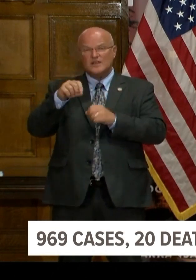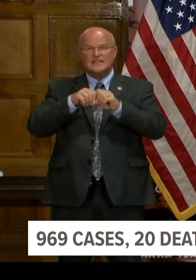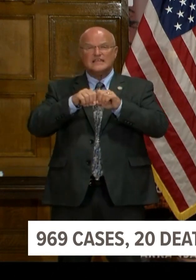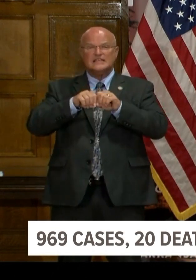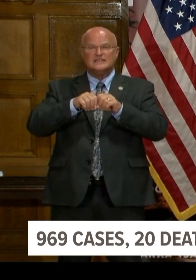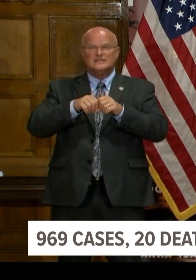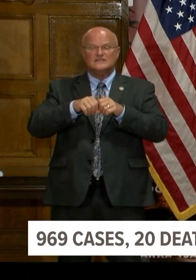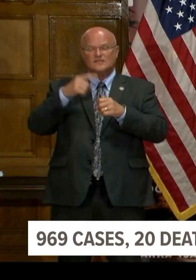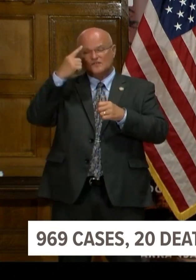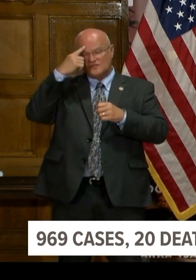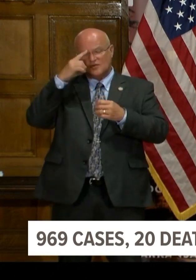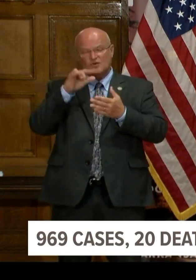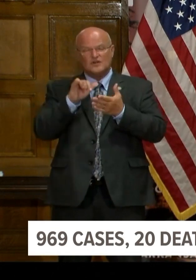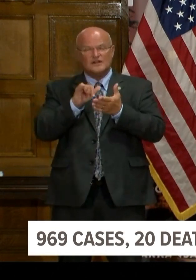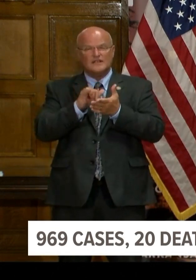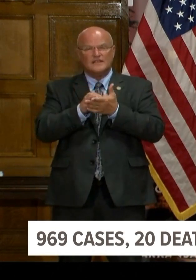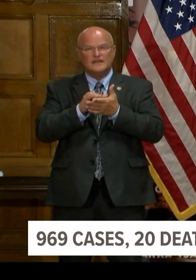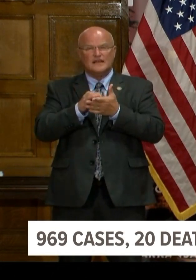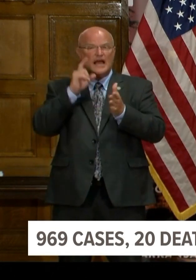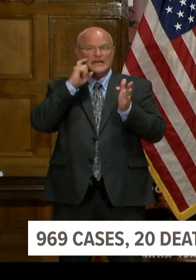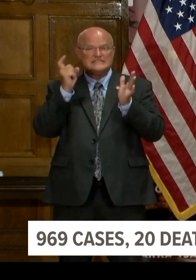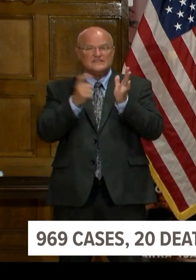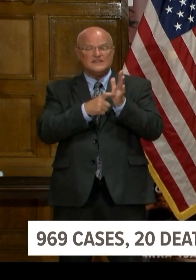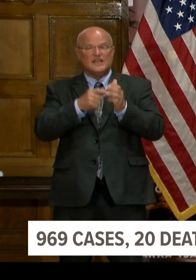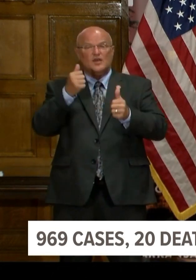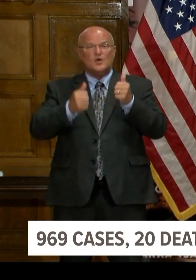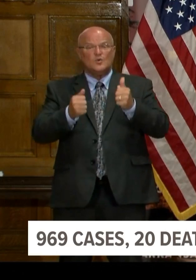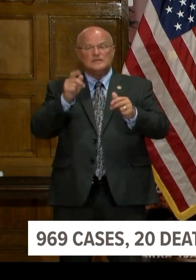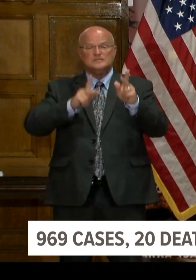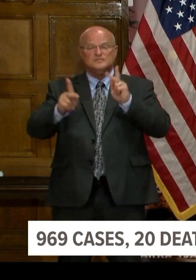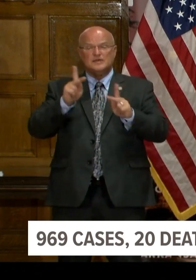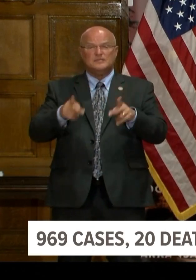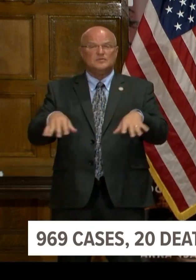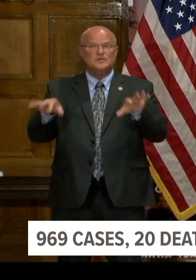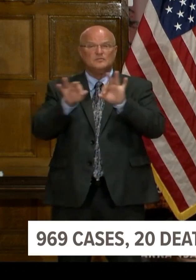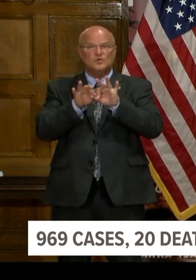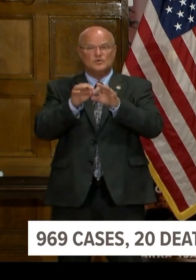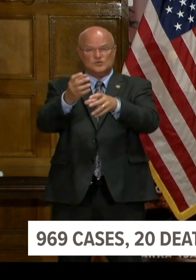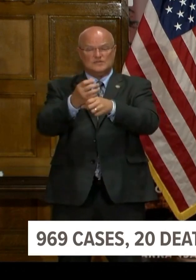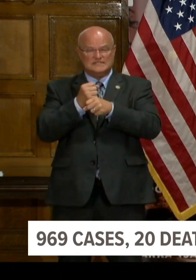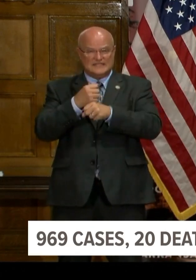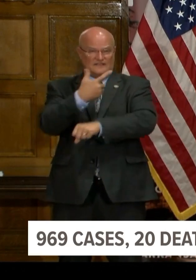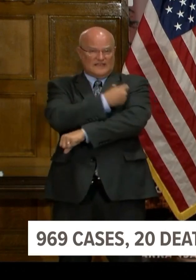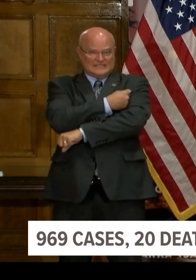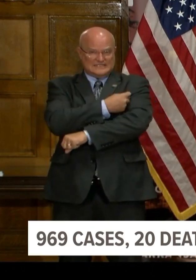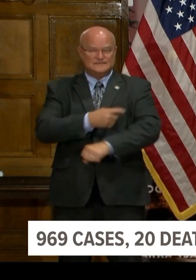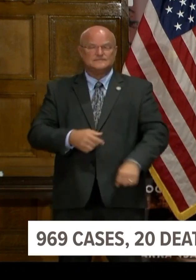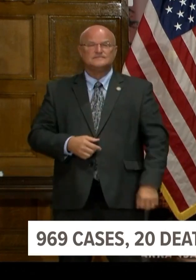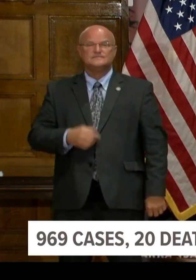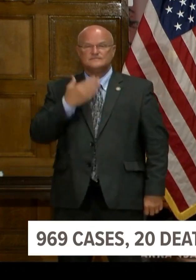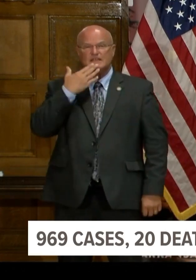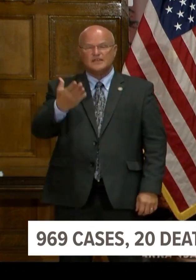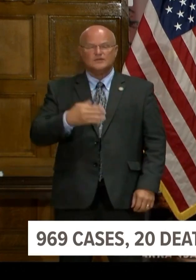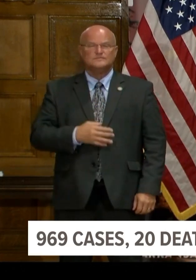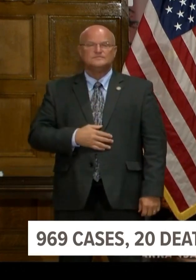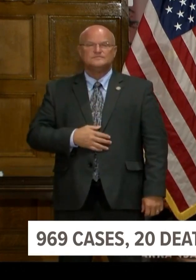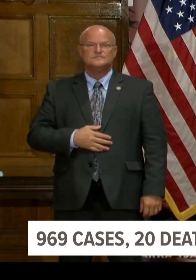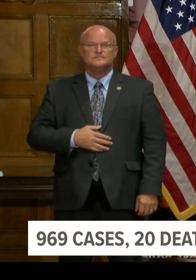distribution, for the identification of which populations are important to receive vaccine. Thank you.